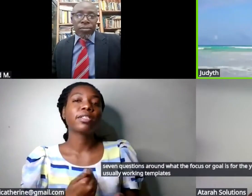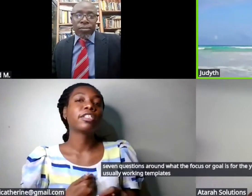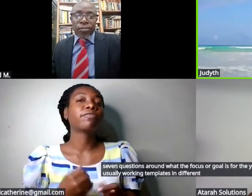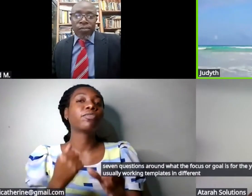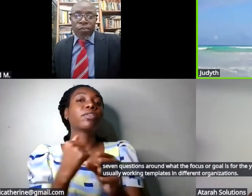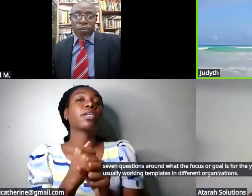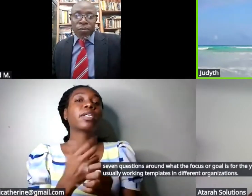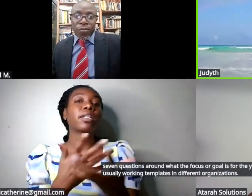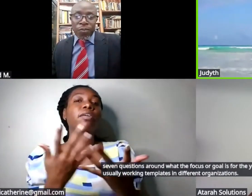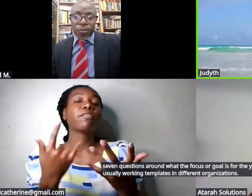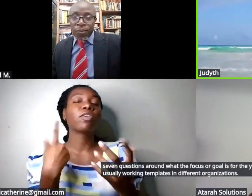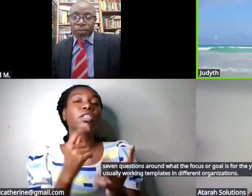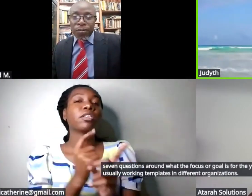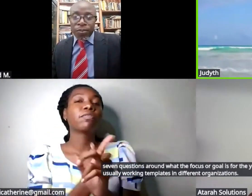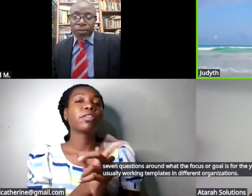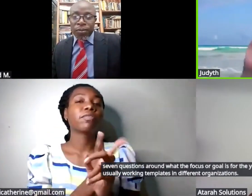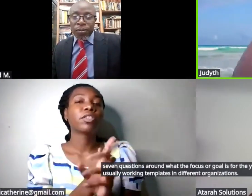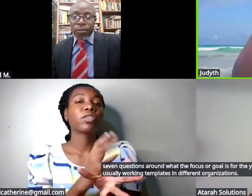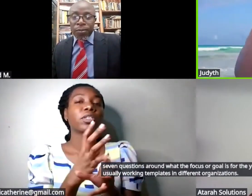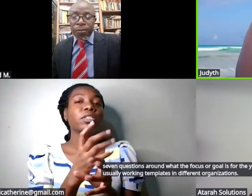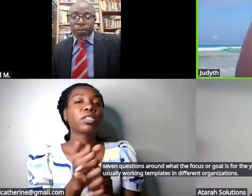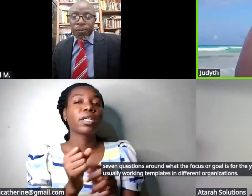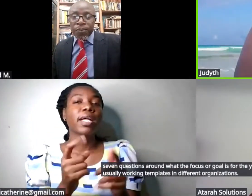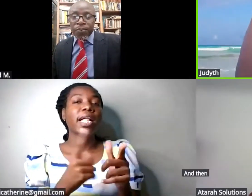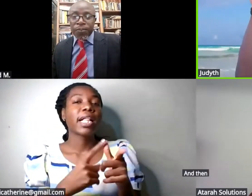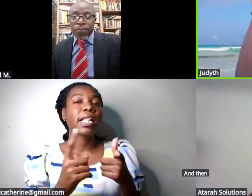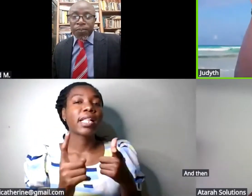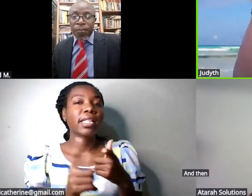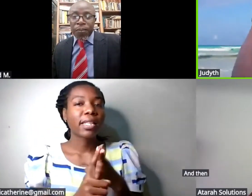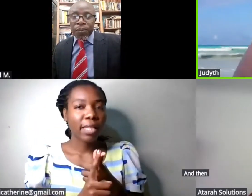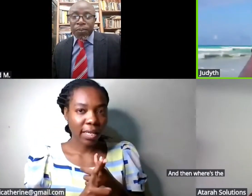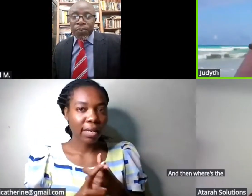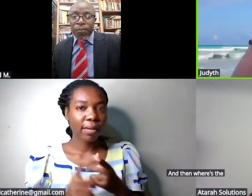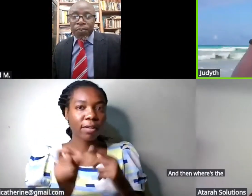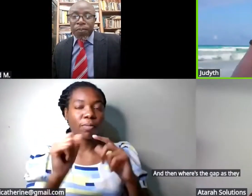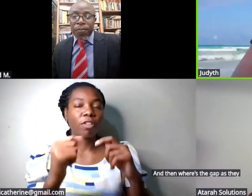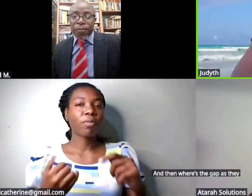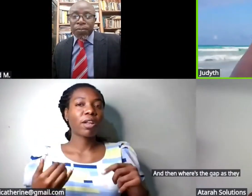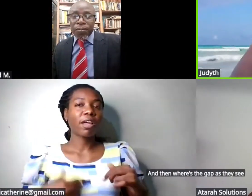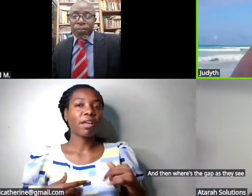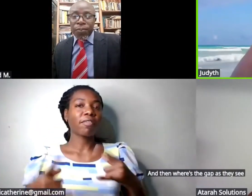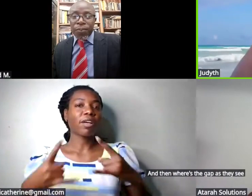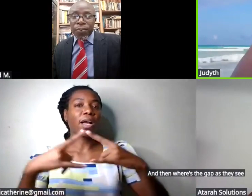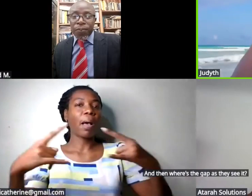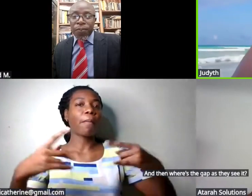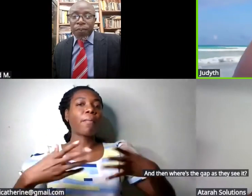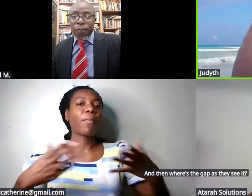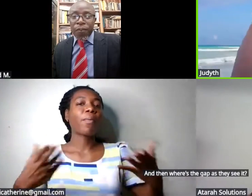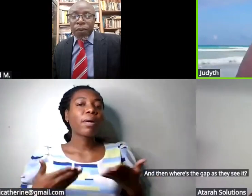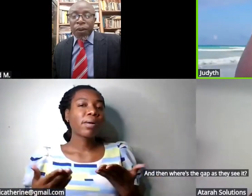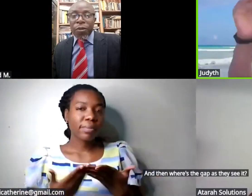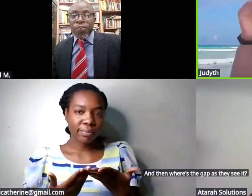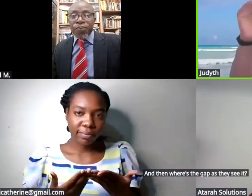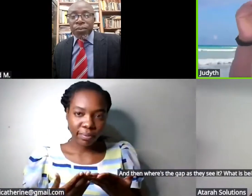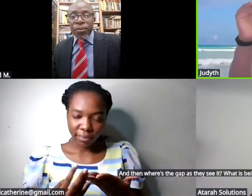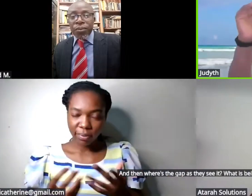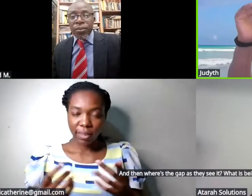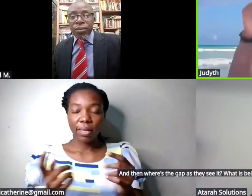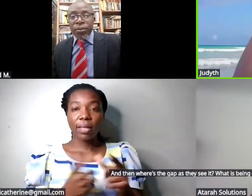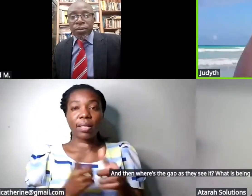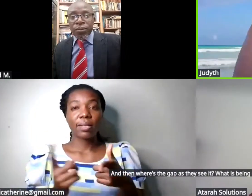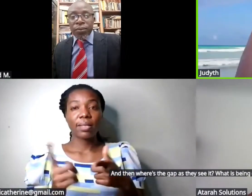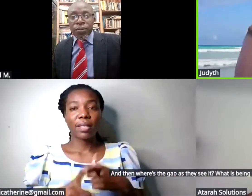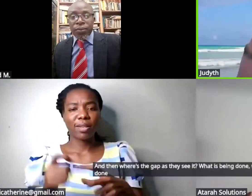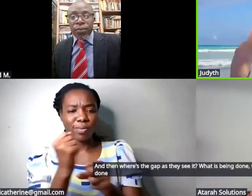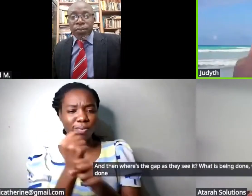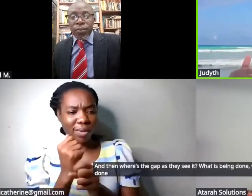organizations. And then where is the gap as they see it? What is being done, what is not being done, what